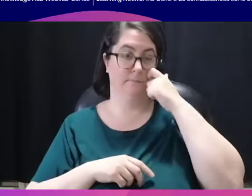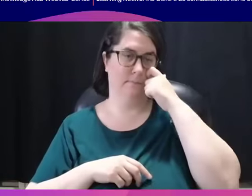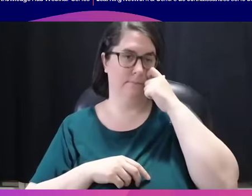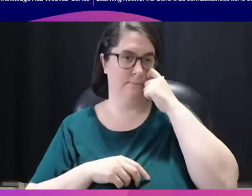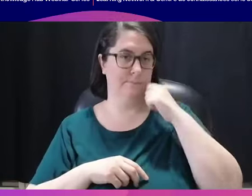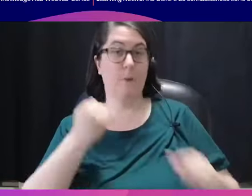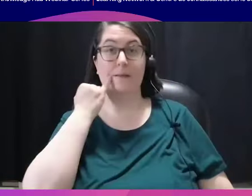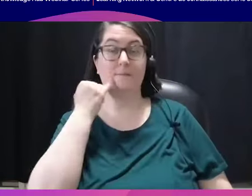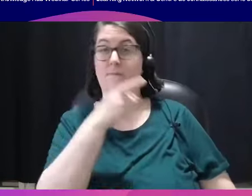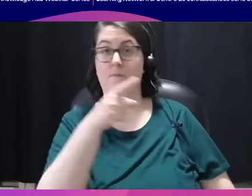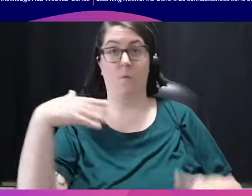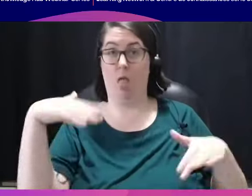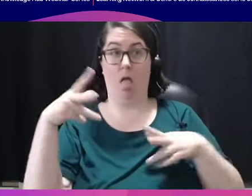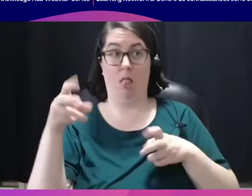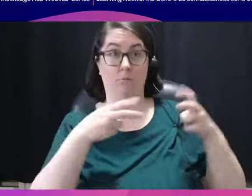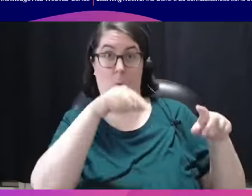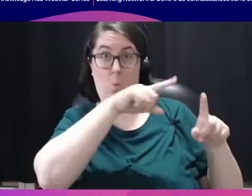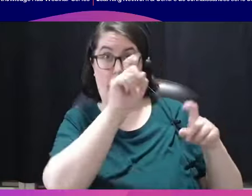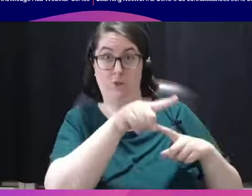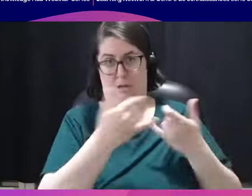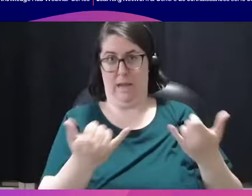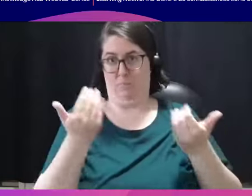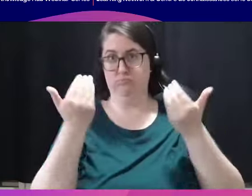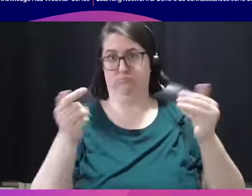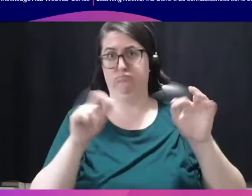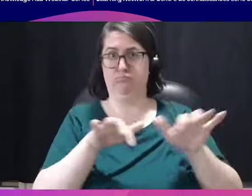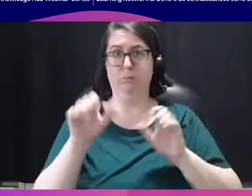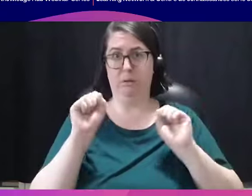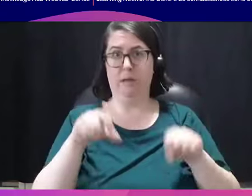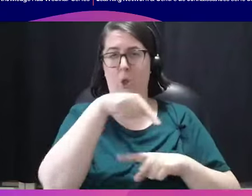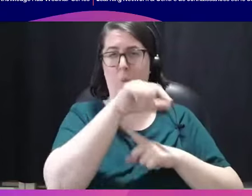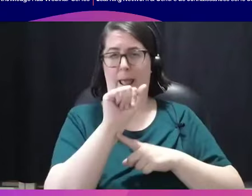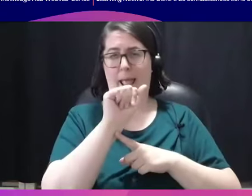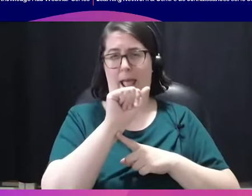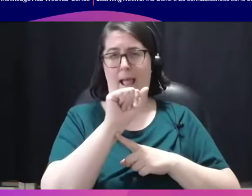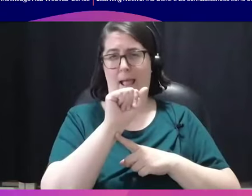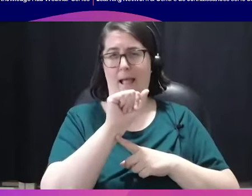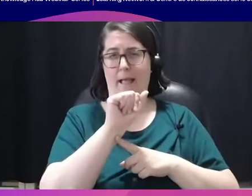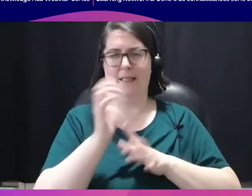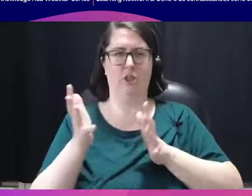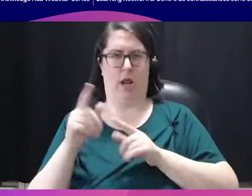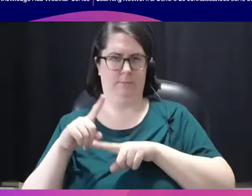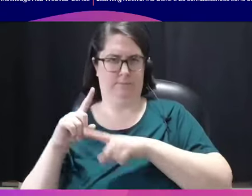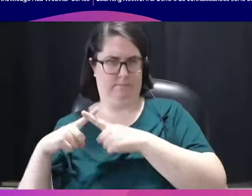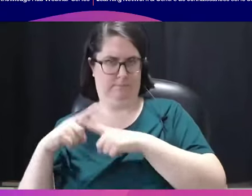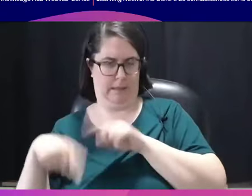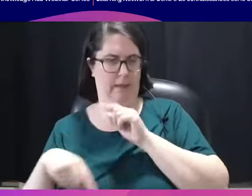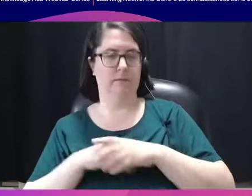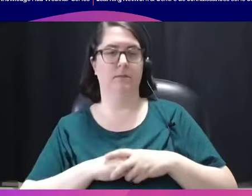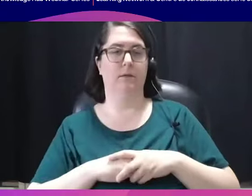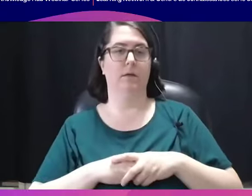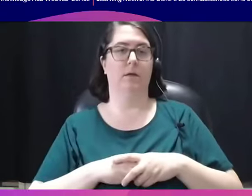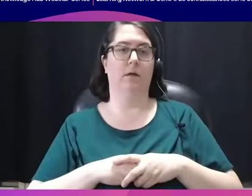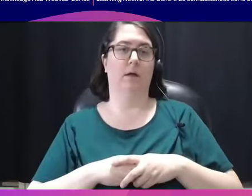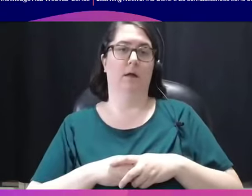chance to pose a question yet, you can still feel free to do so in the Q&A box. And to facilitate this session, I'm really